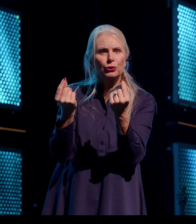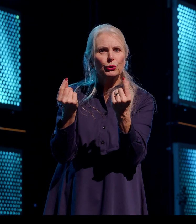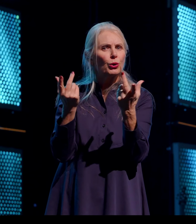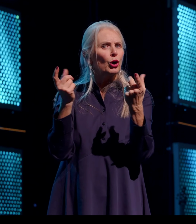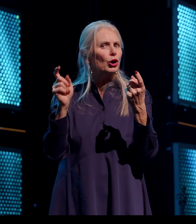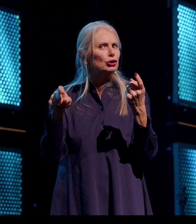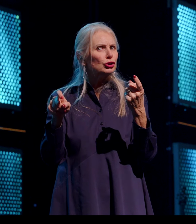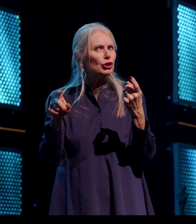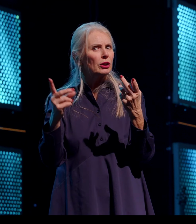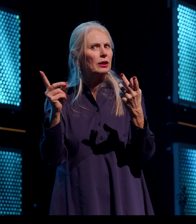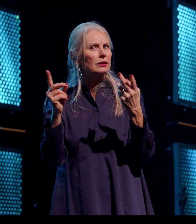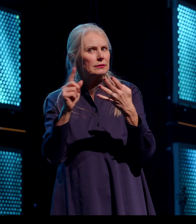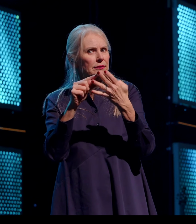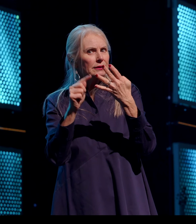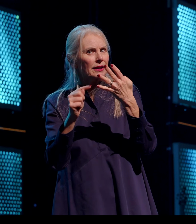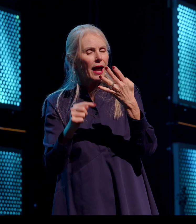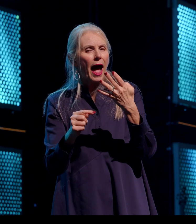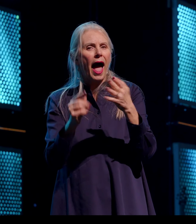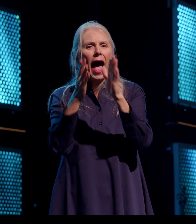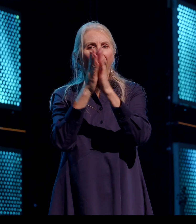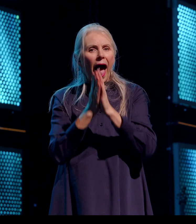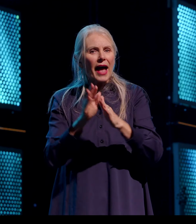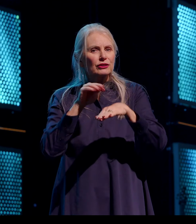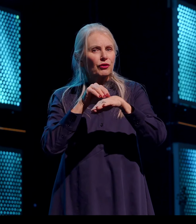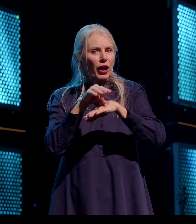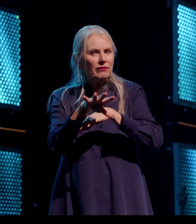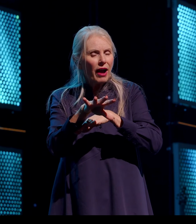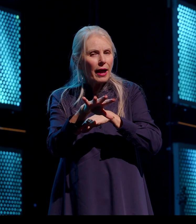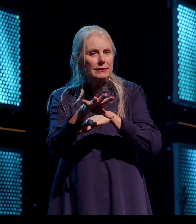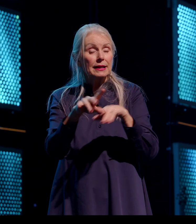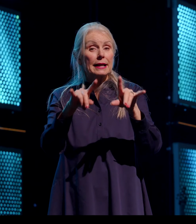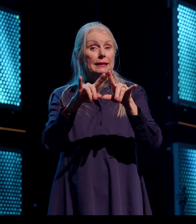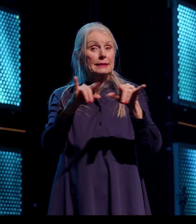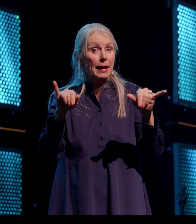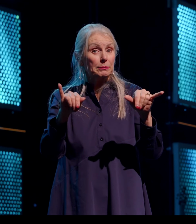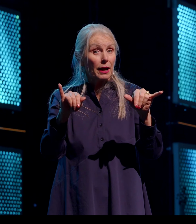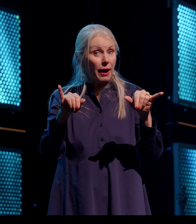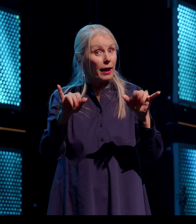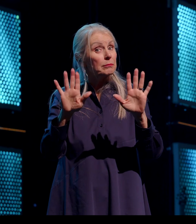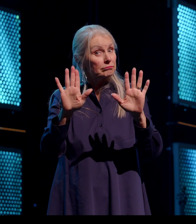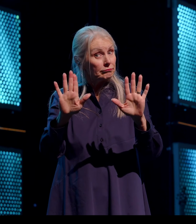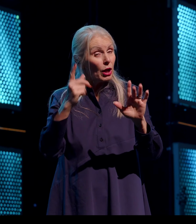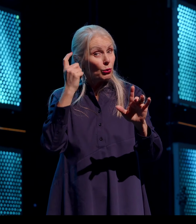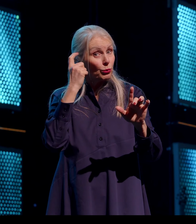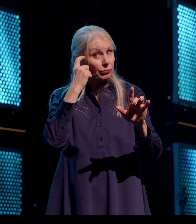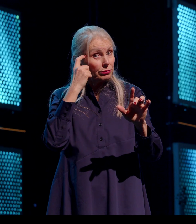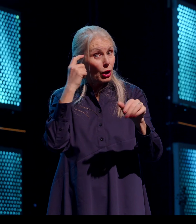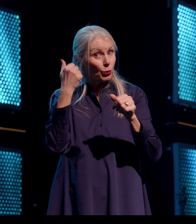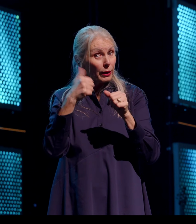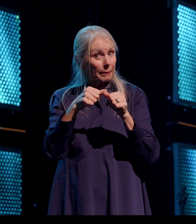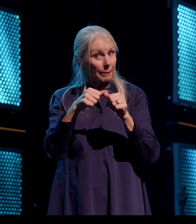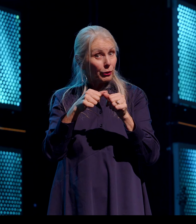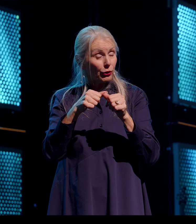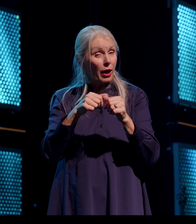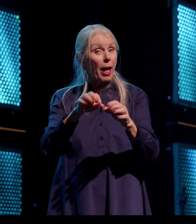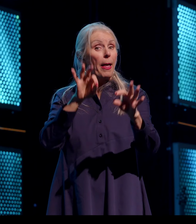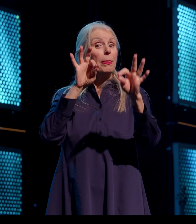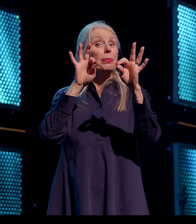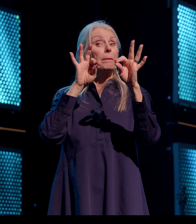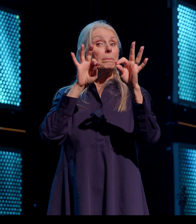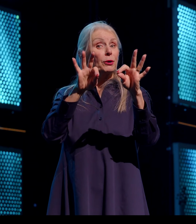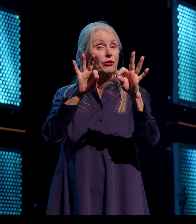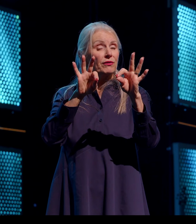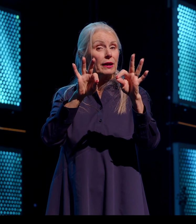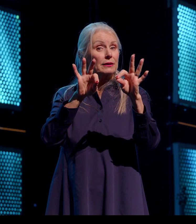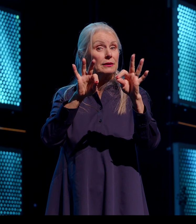doing. Make sure you're getting advice. Help with our plans. At the same time, keep in mind that the perfect, constructed